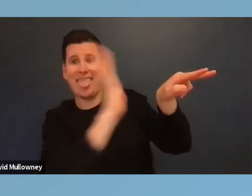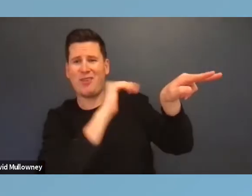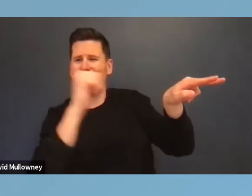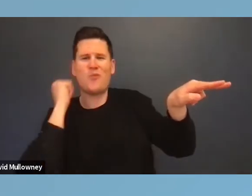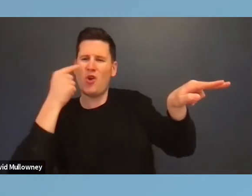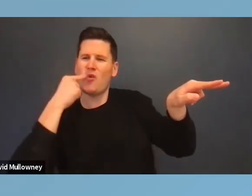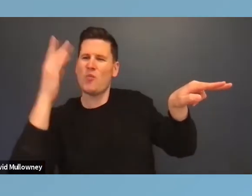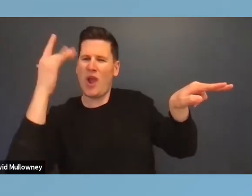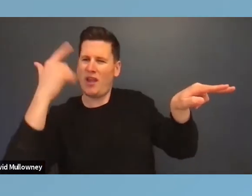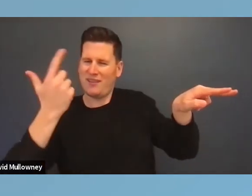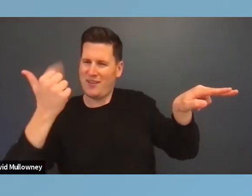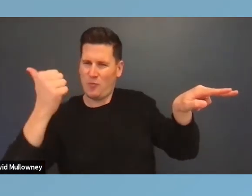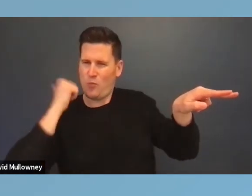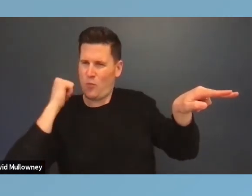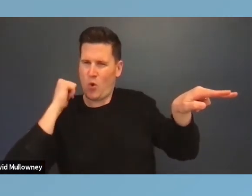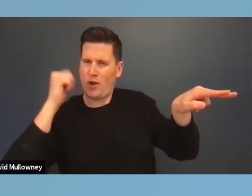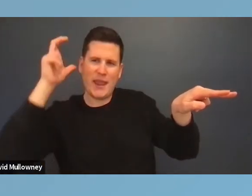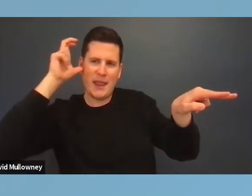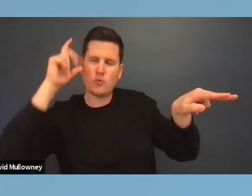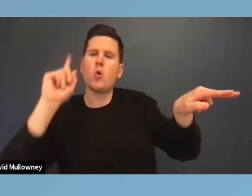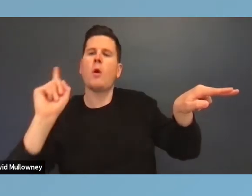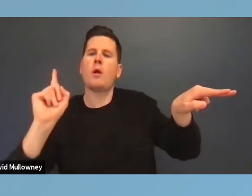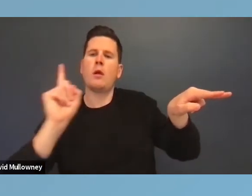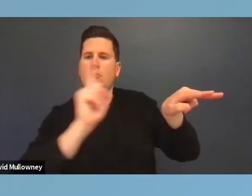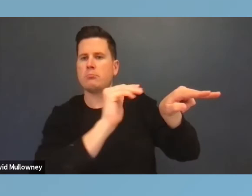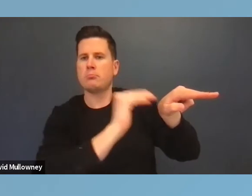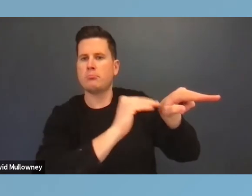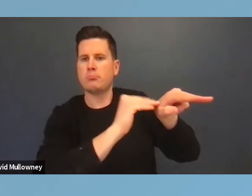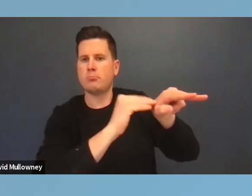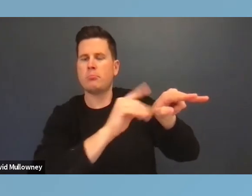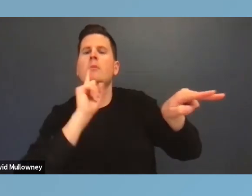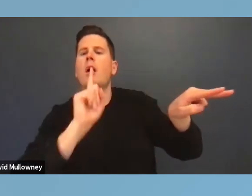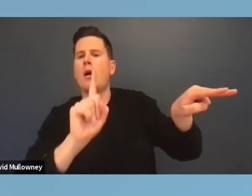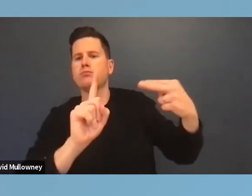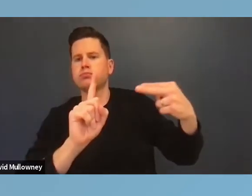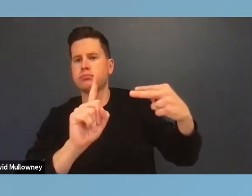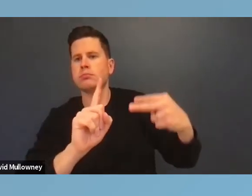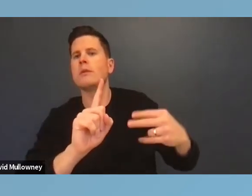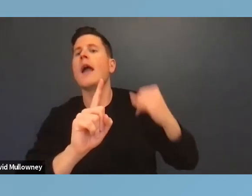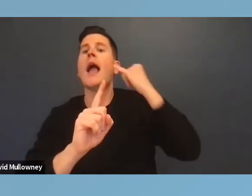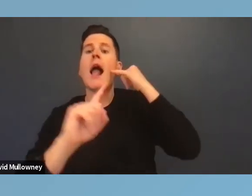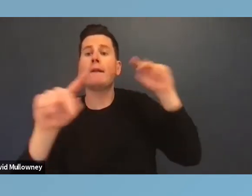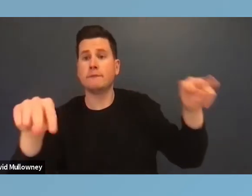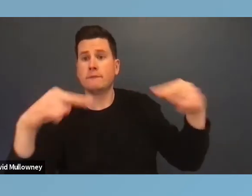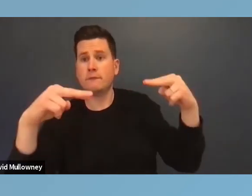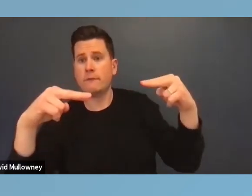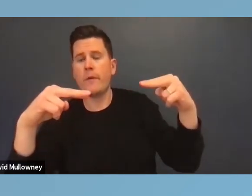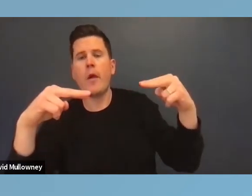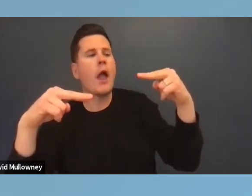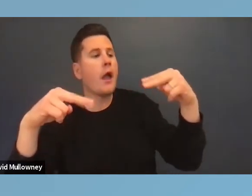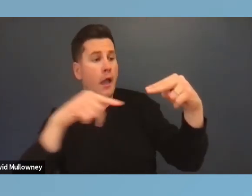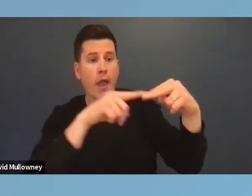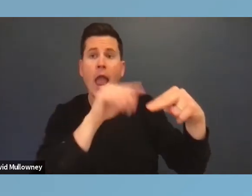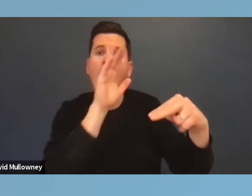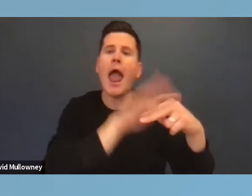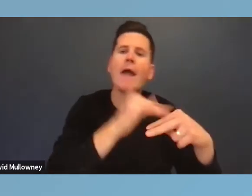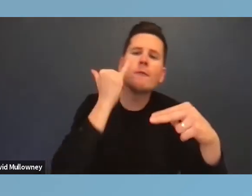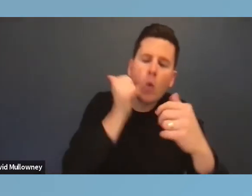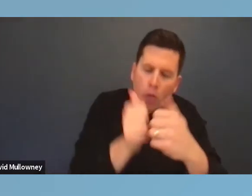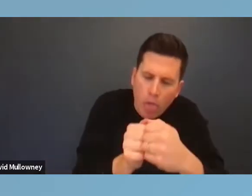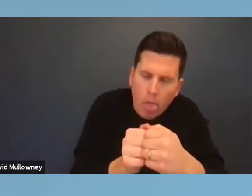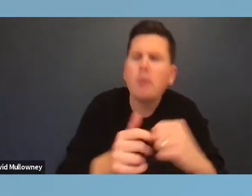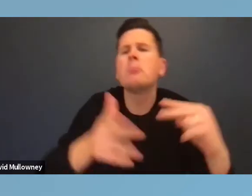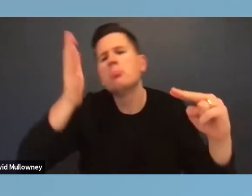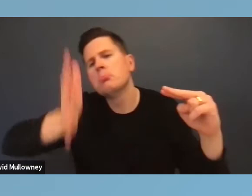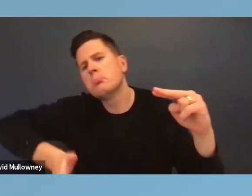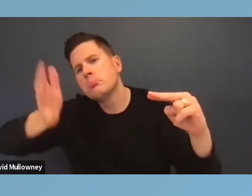If I'm looking away, a wave's not really gonna work because I'm behind you. If you call my name, I'm not gonna hear you.